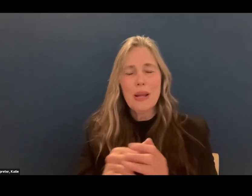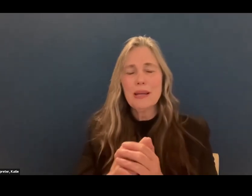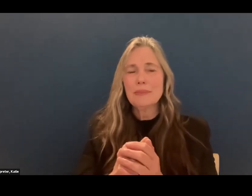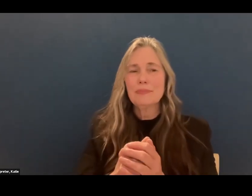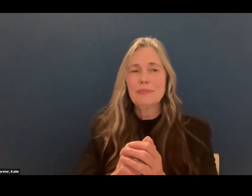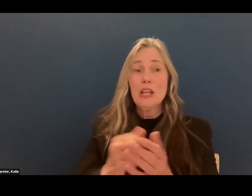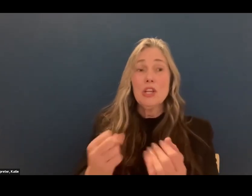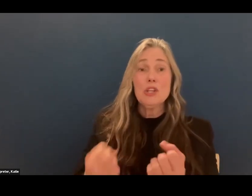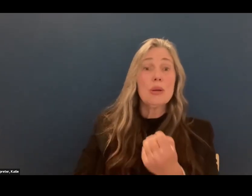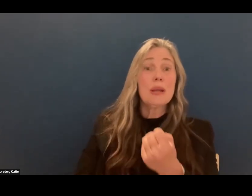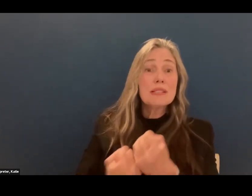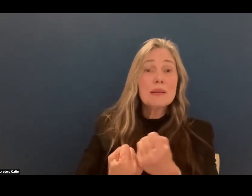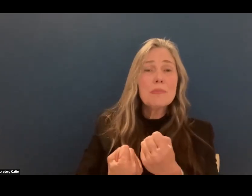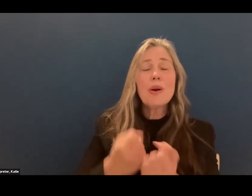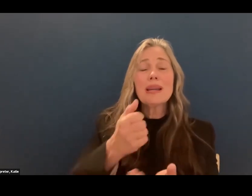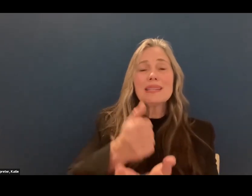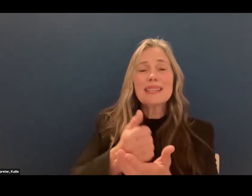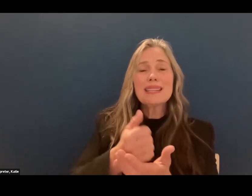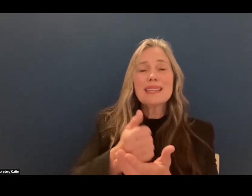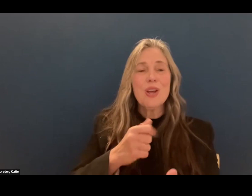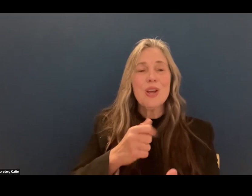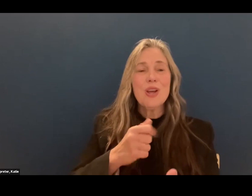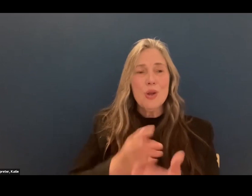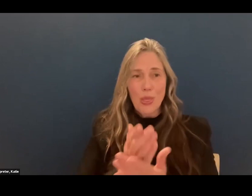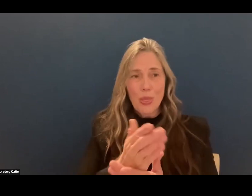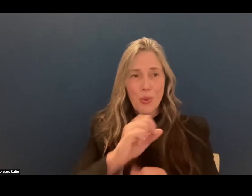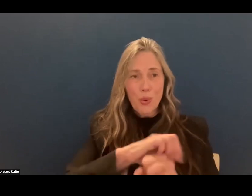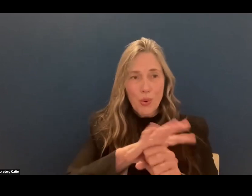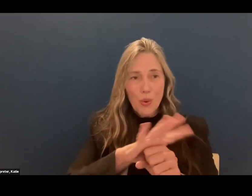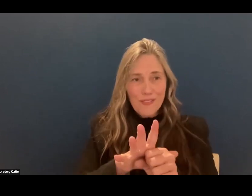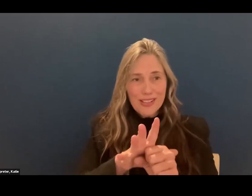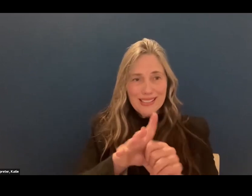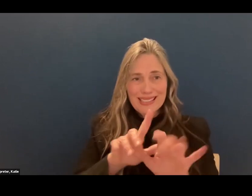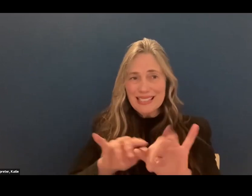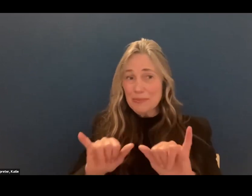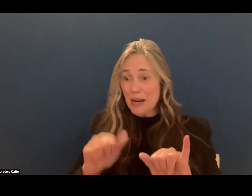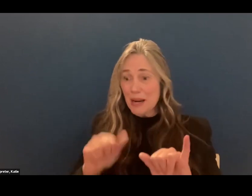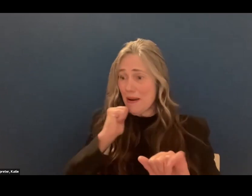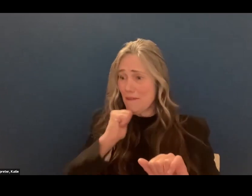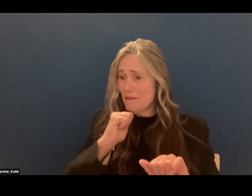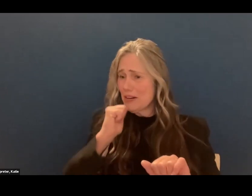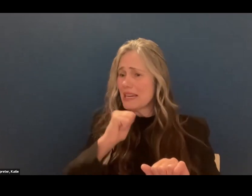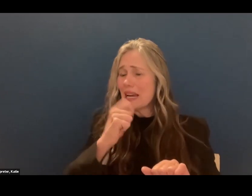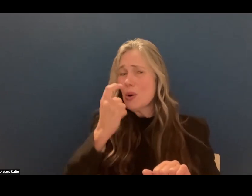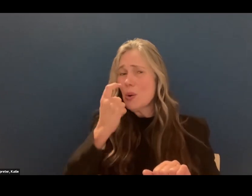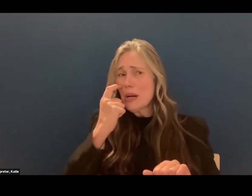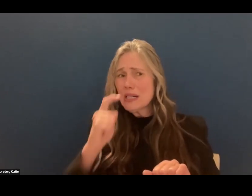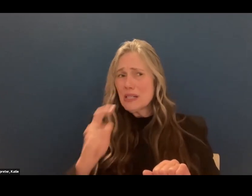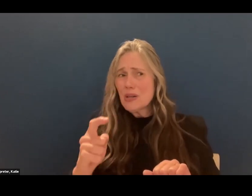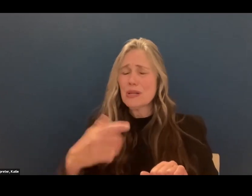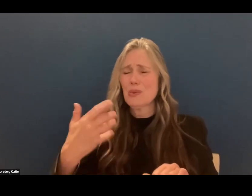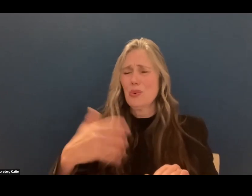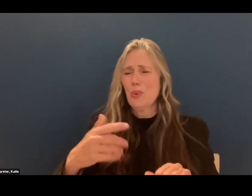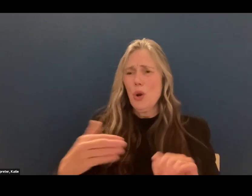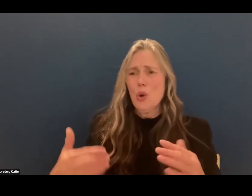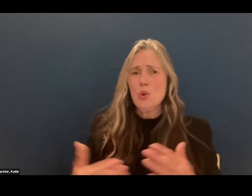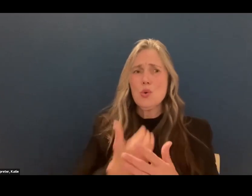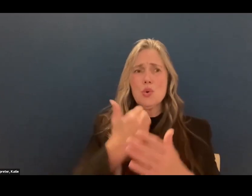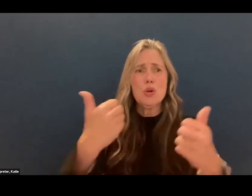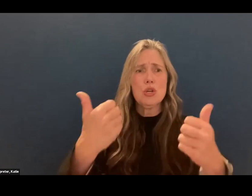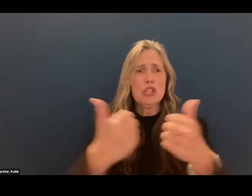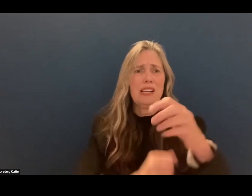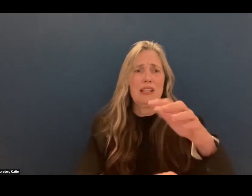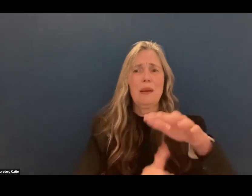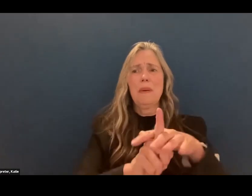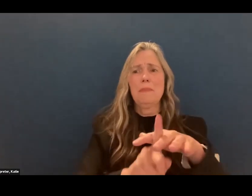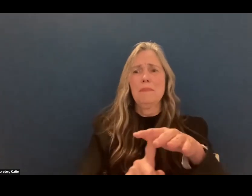that you provide us. You got us through COVID, and as we know, every day there are different challenges, as Dr.